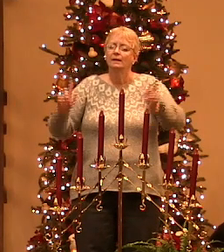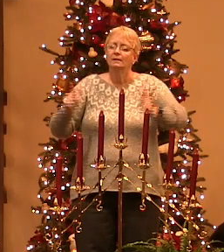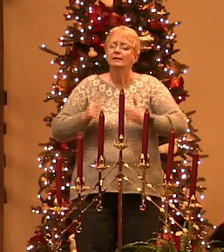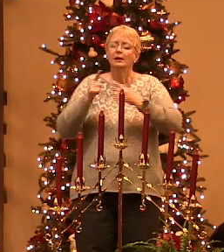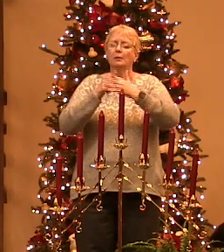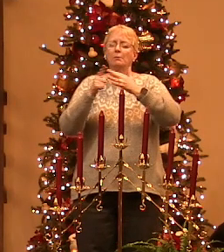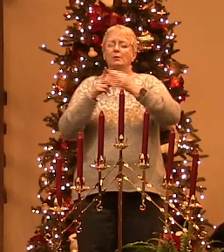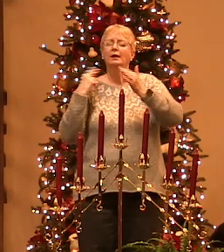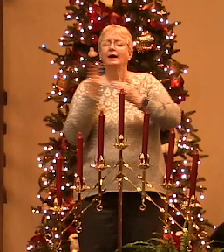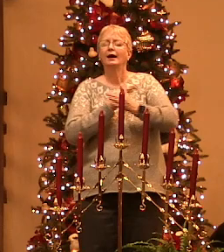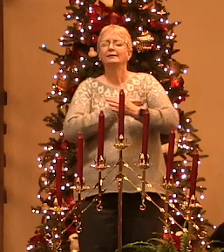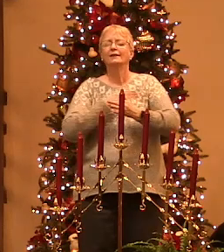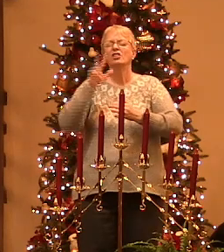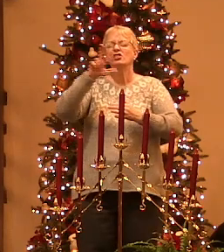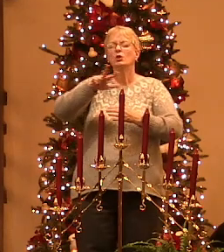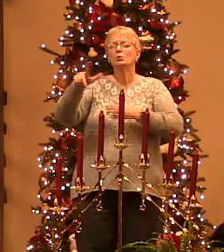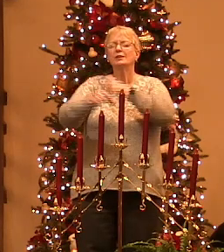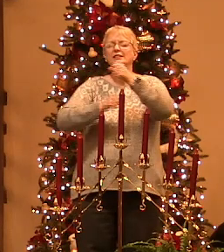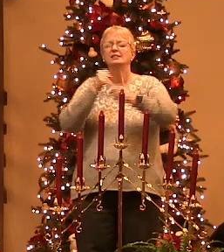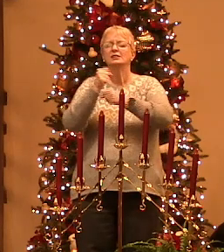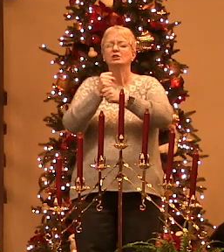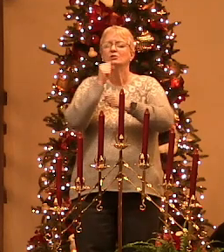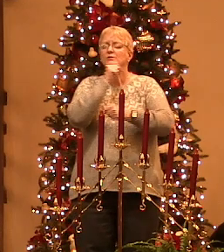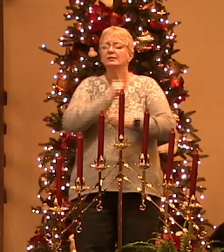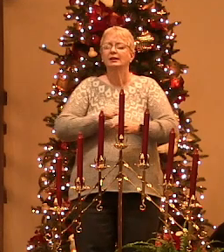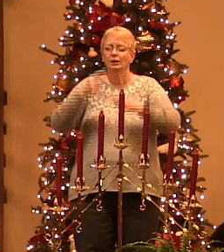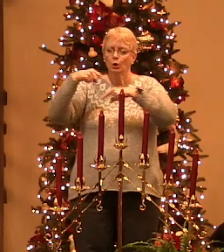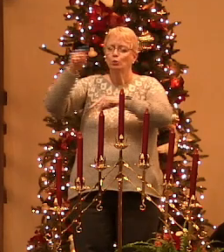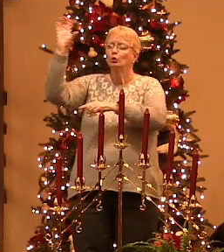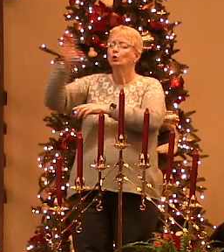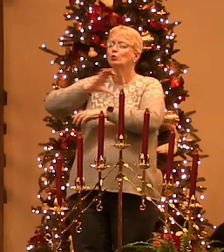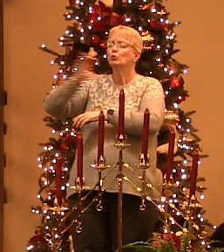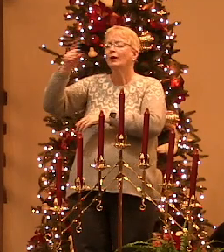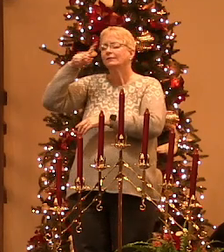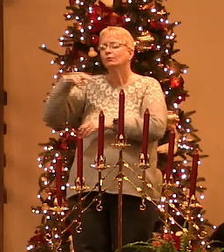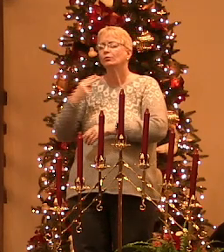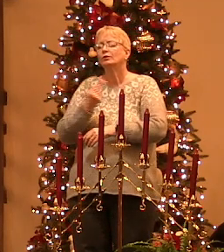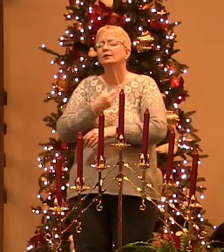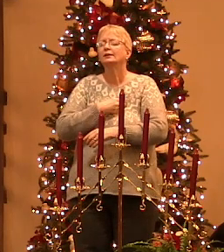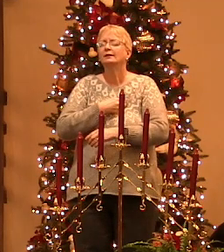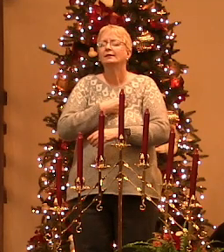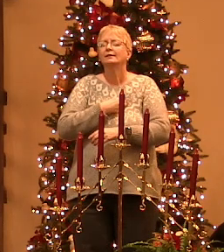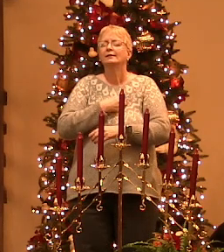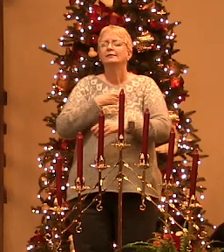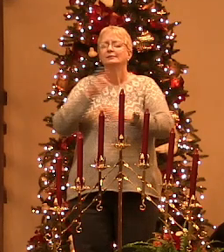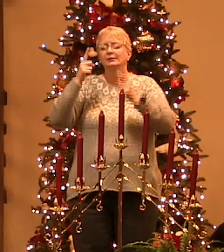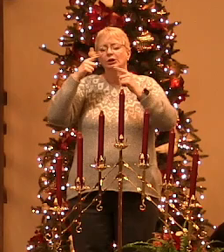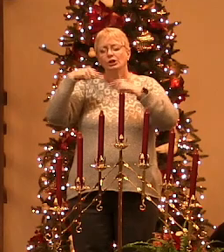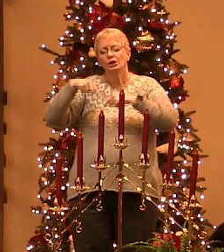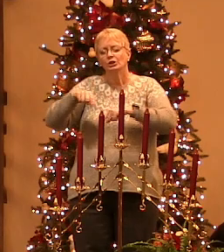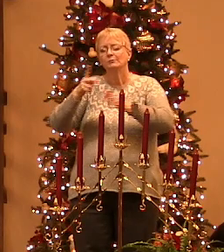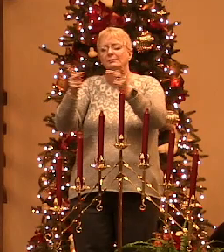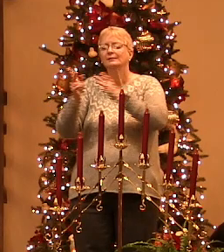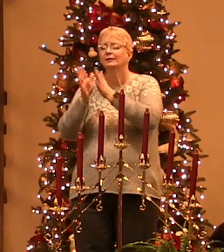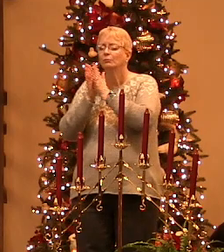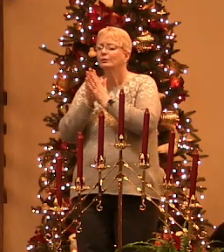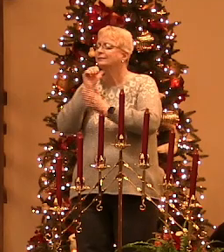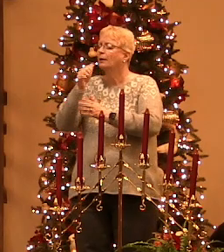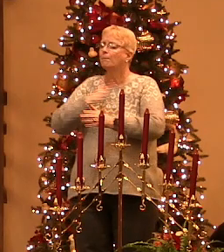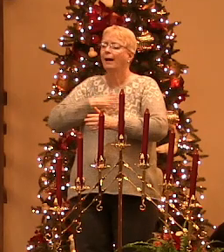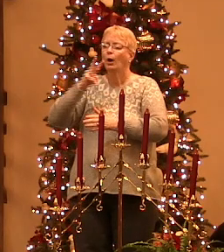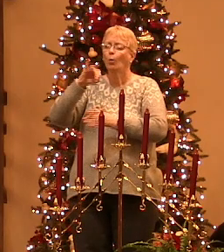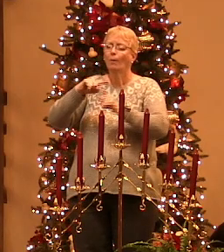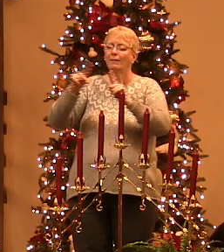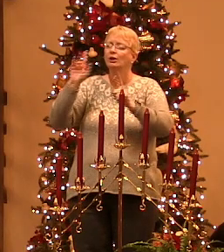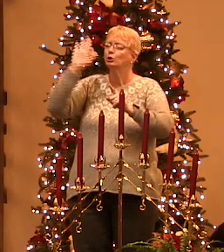us for some 33 years and going to the cross. Going through Gethsemane before the cross and saying, not my will, but your